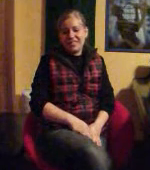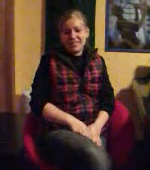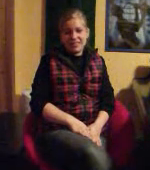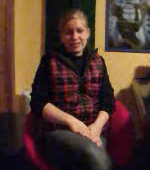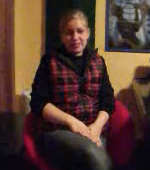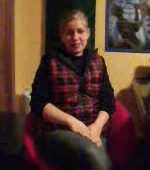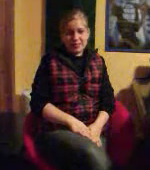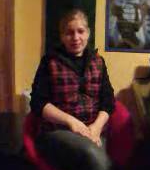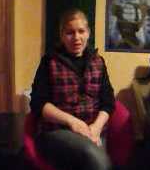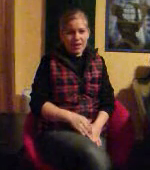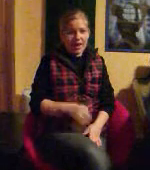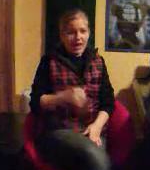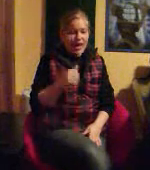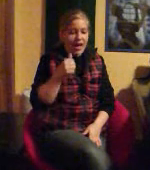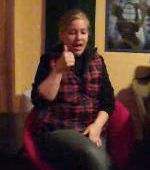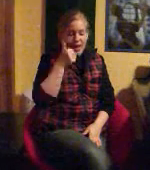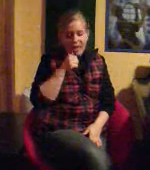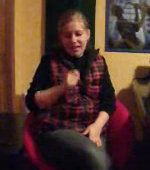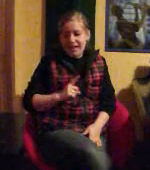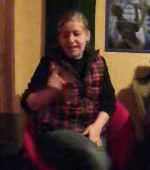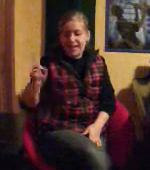She was big enough to play with the other girls on her street.